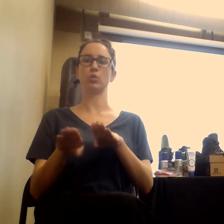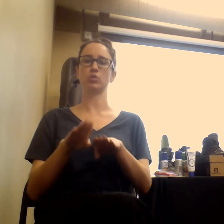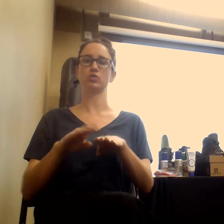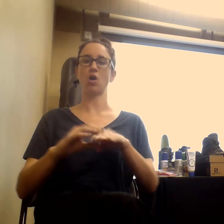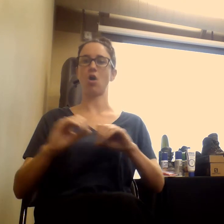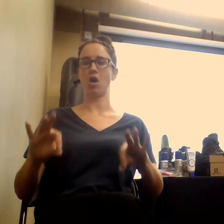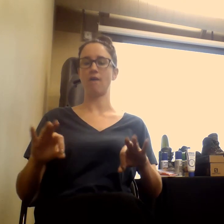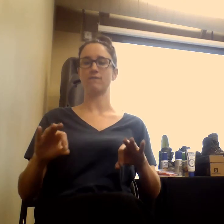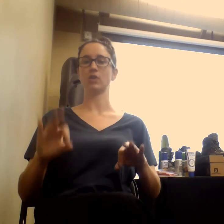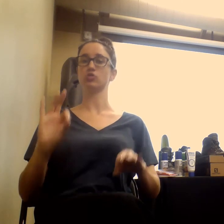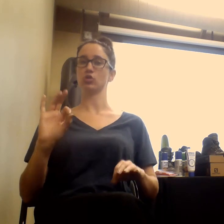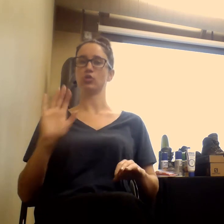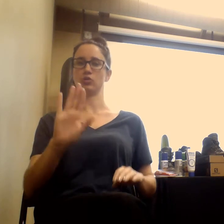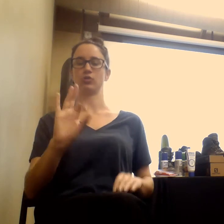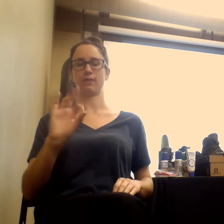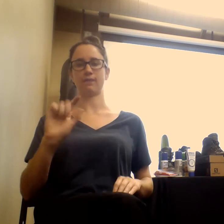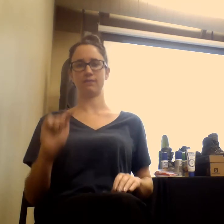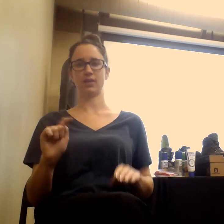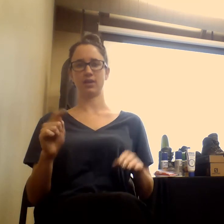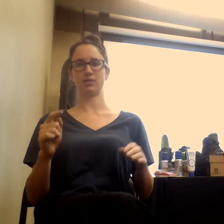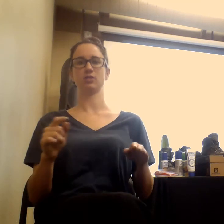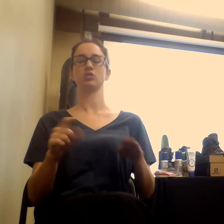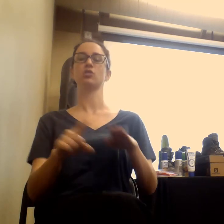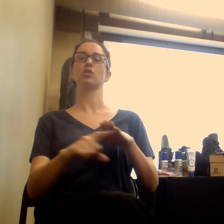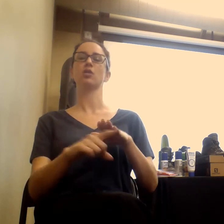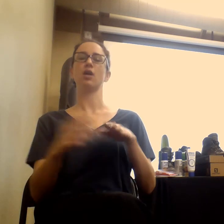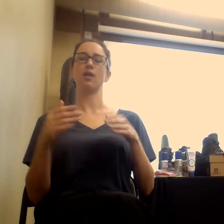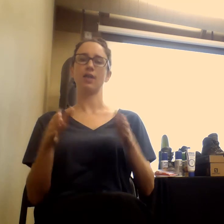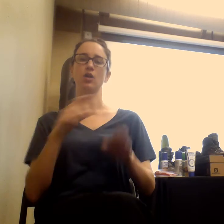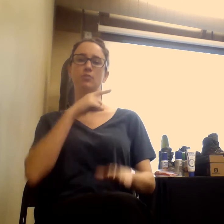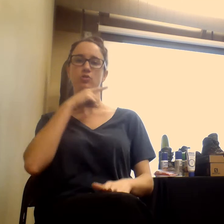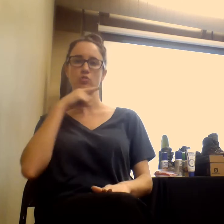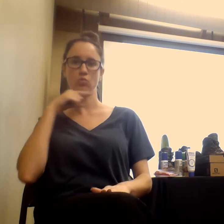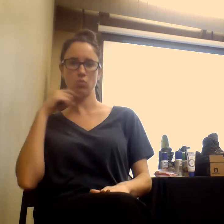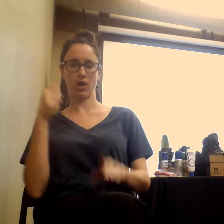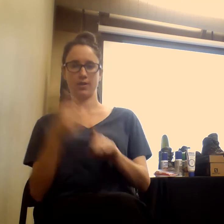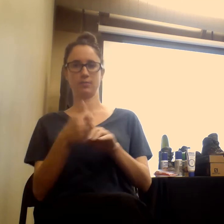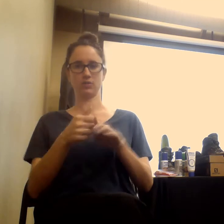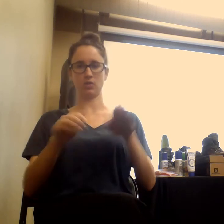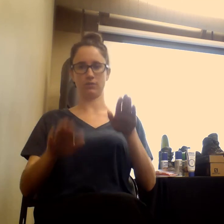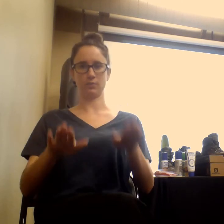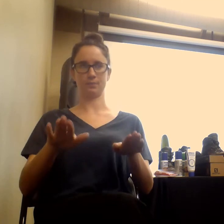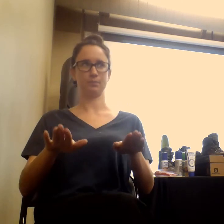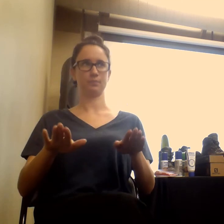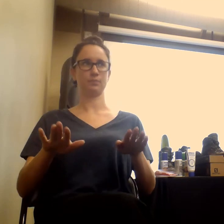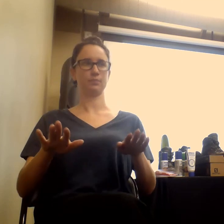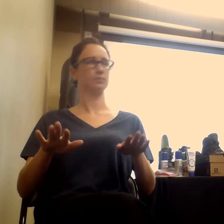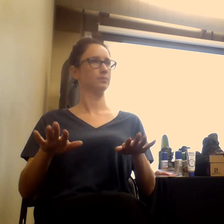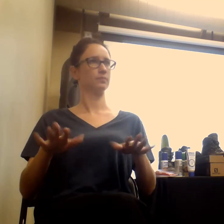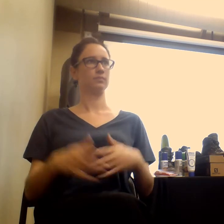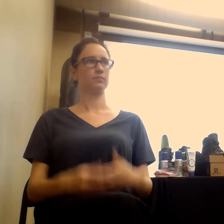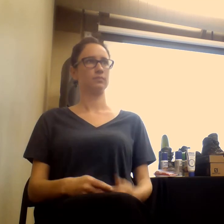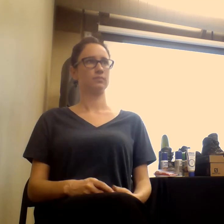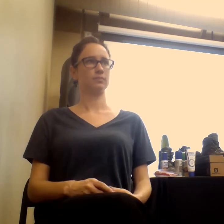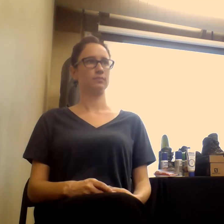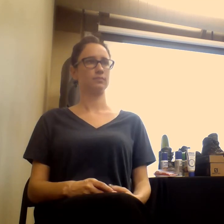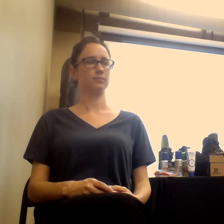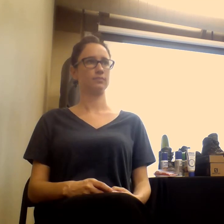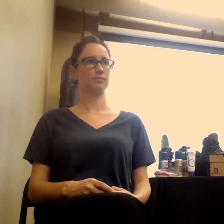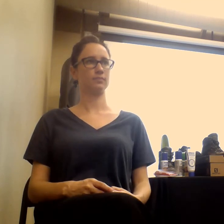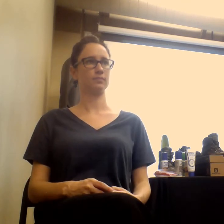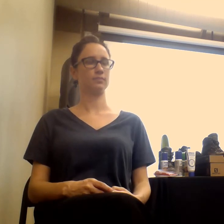no matter where you're at. When you take your boots off, other than being on the cliff of Everest somewhere where you just don't take